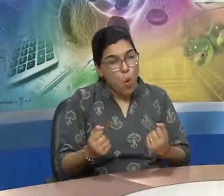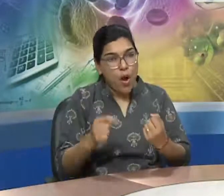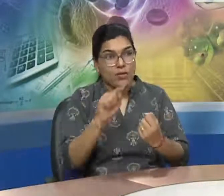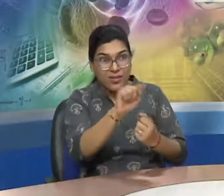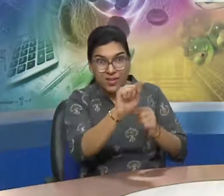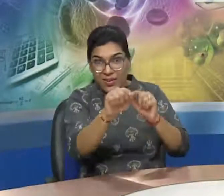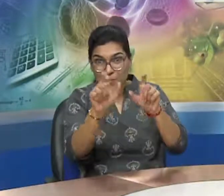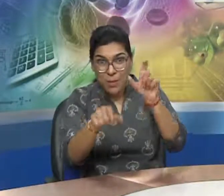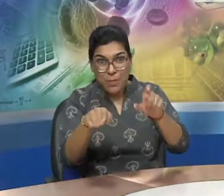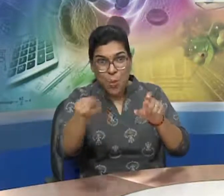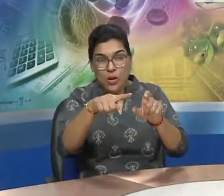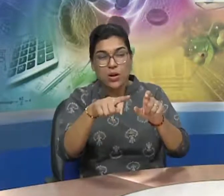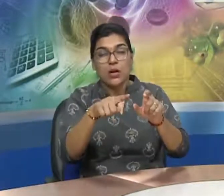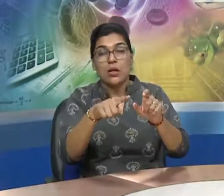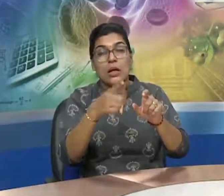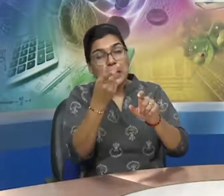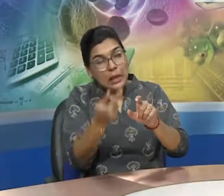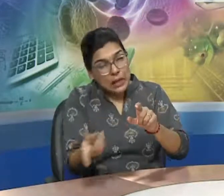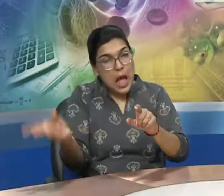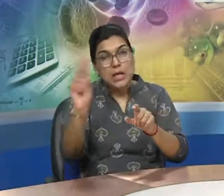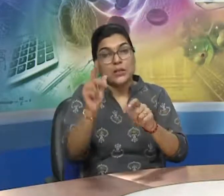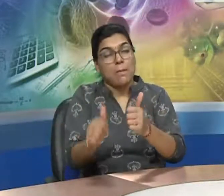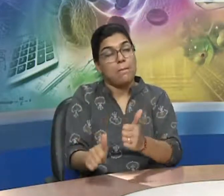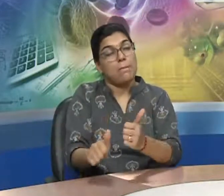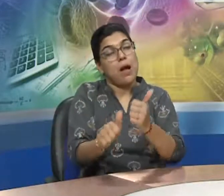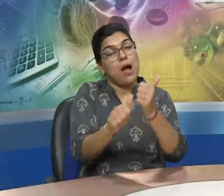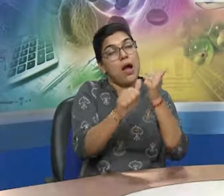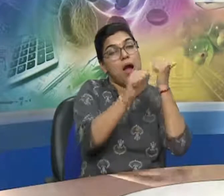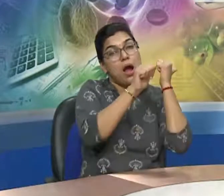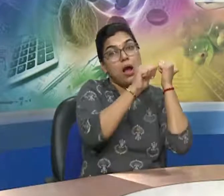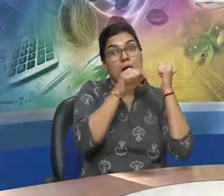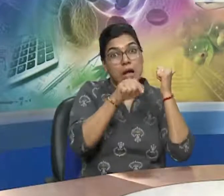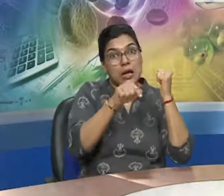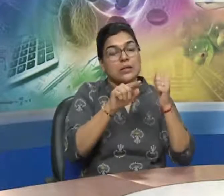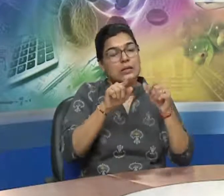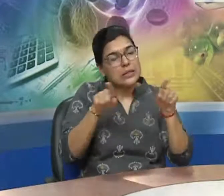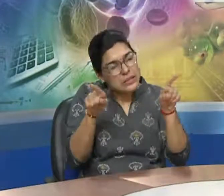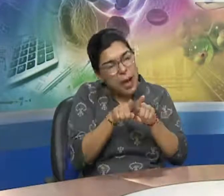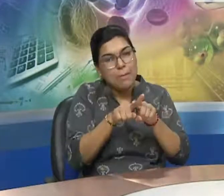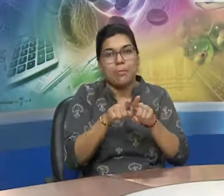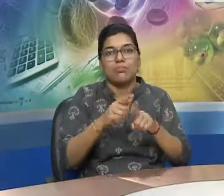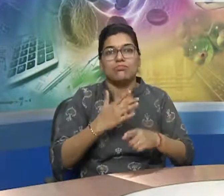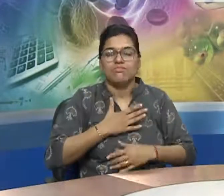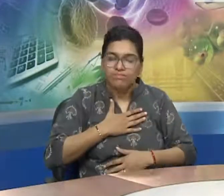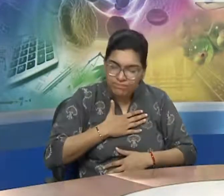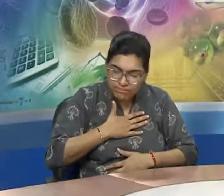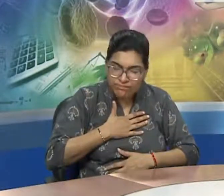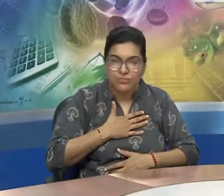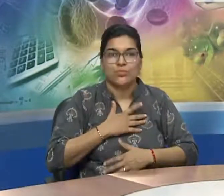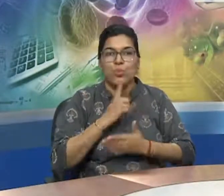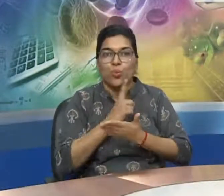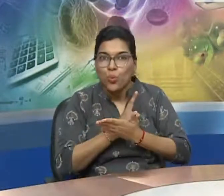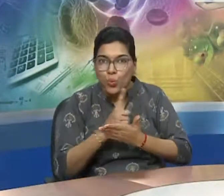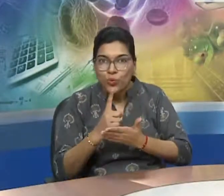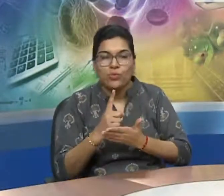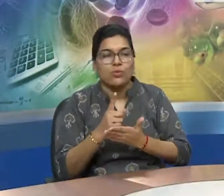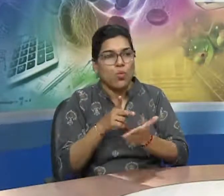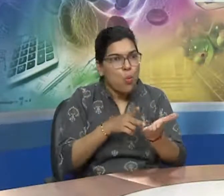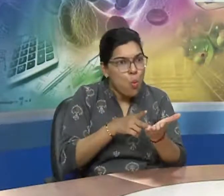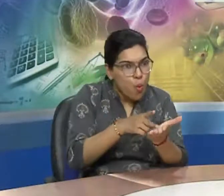He also wishes that he could once again be as natural, honest, and innocent